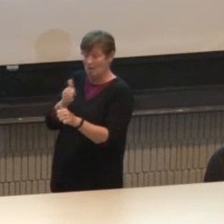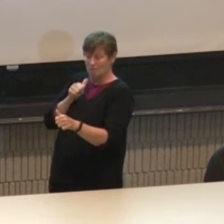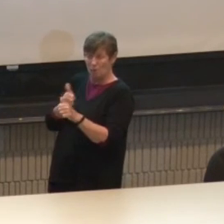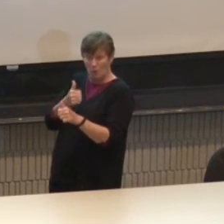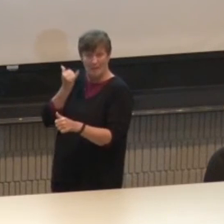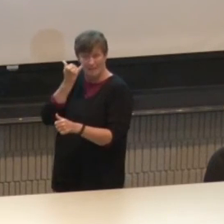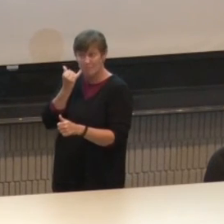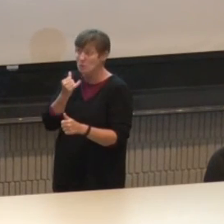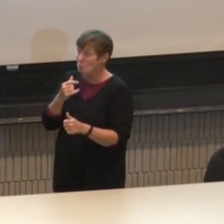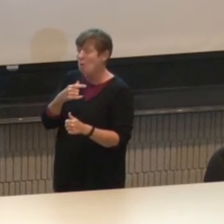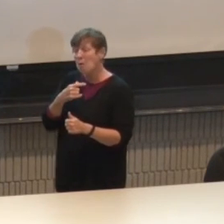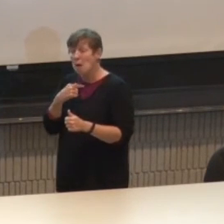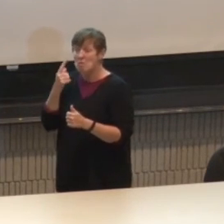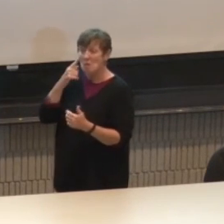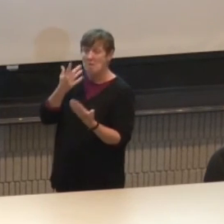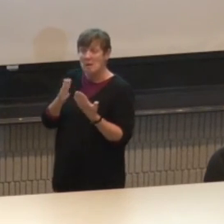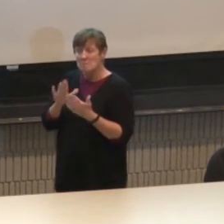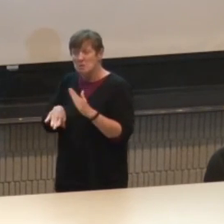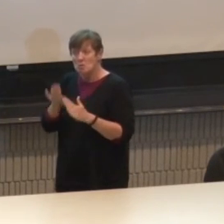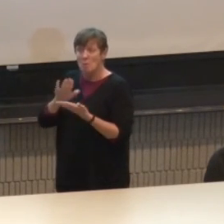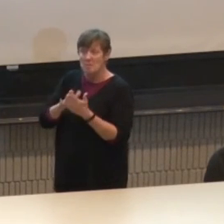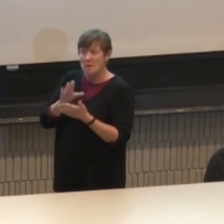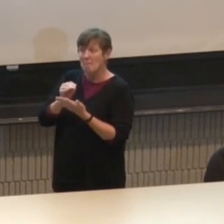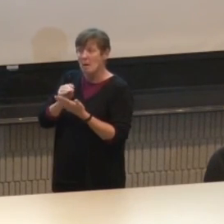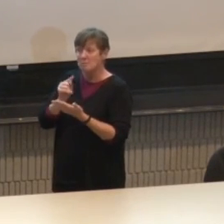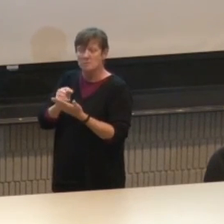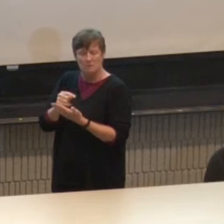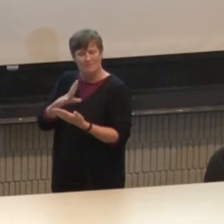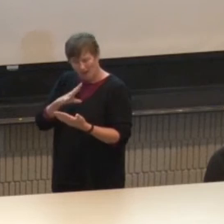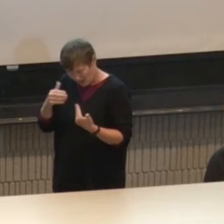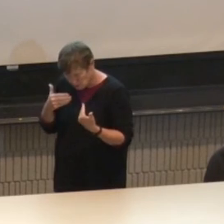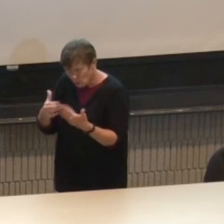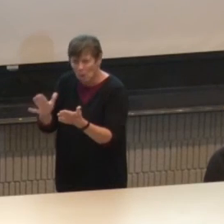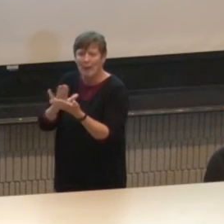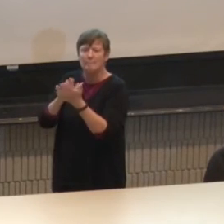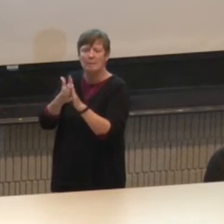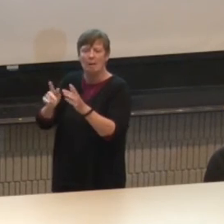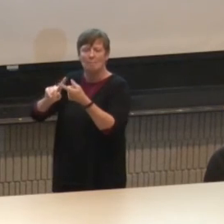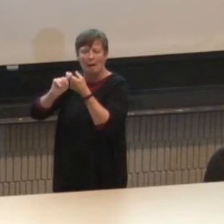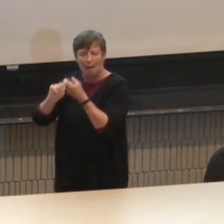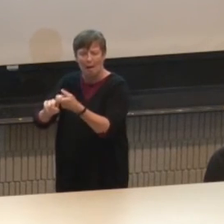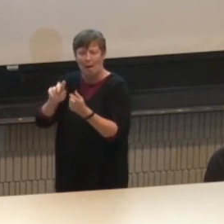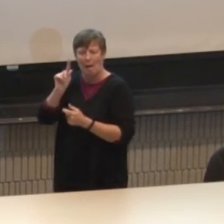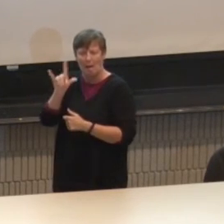interested, but be an ally in that field rather than part of the problem.